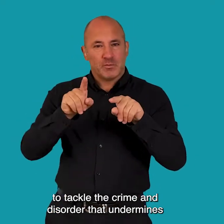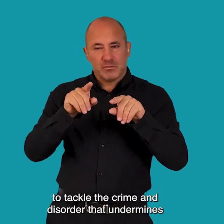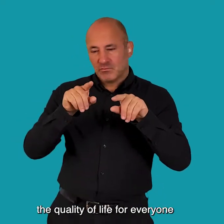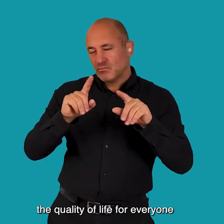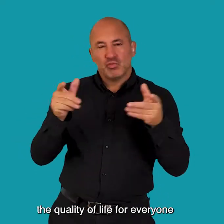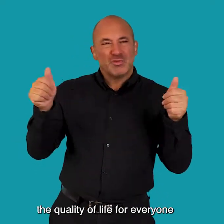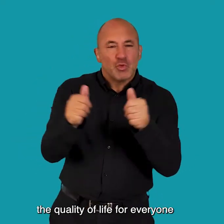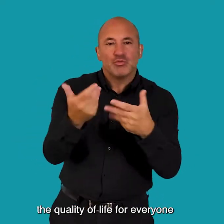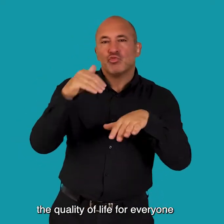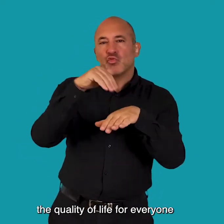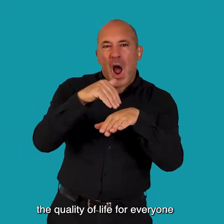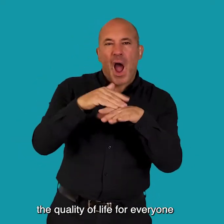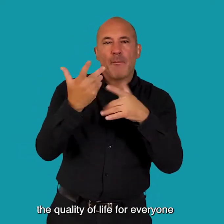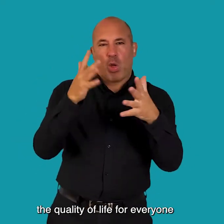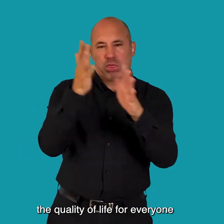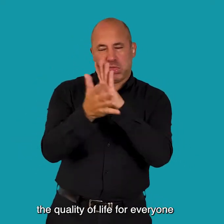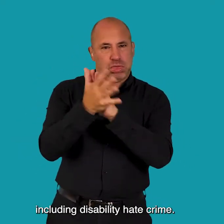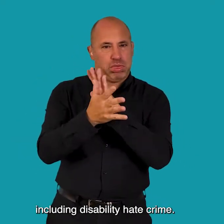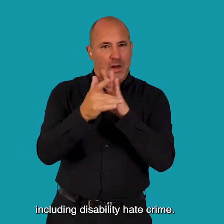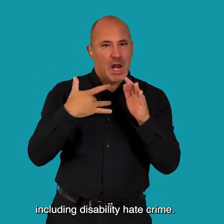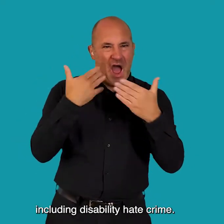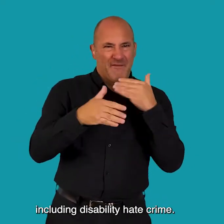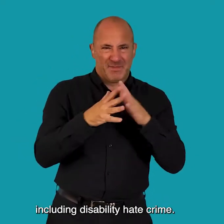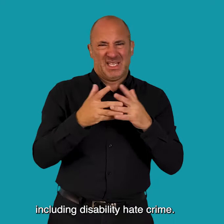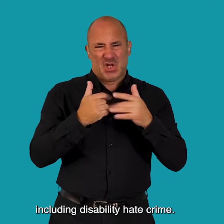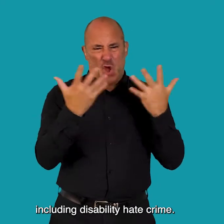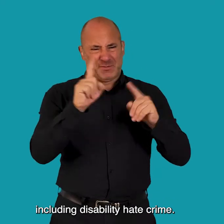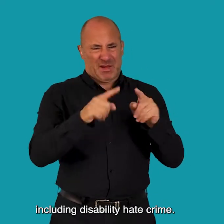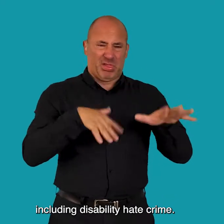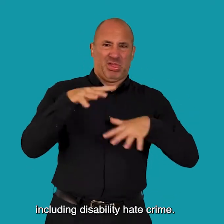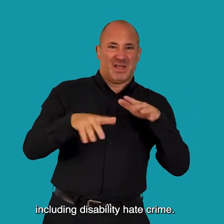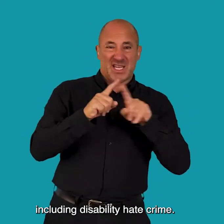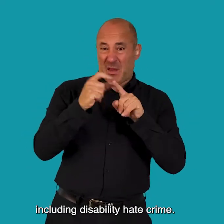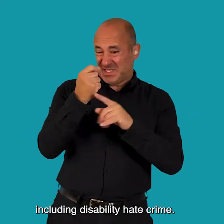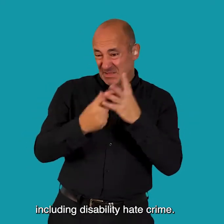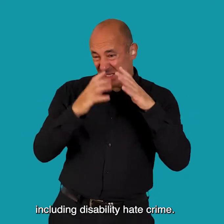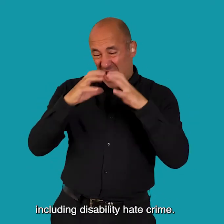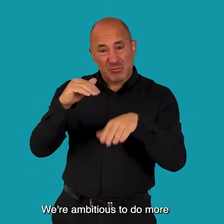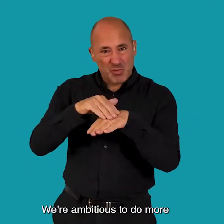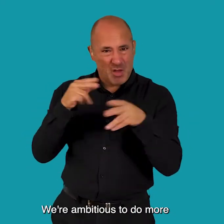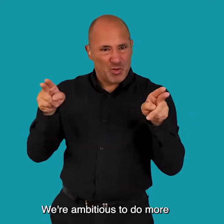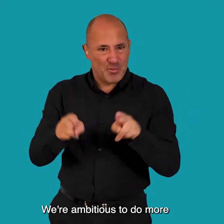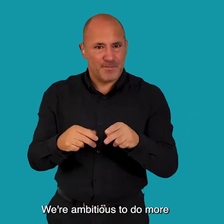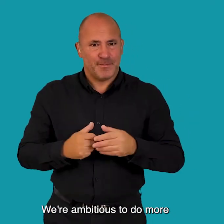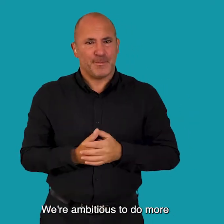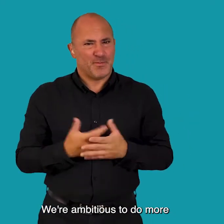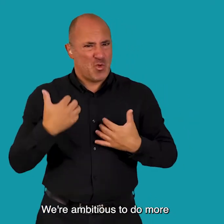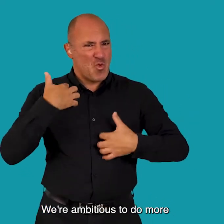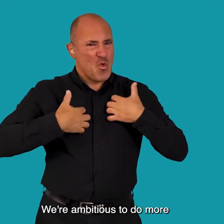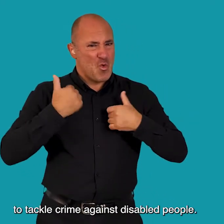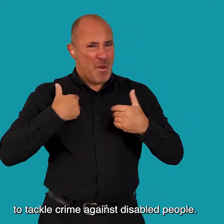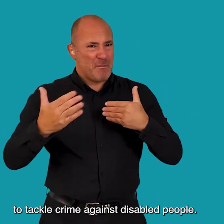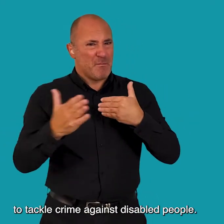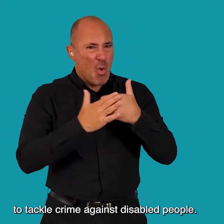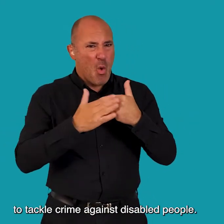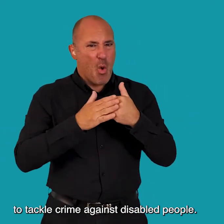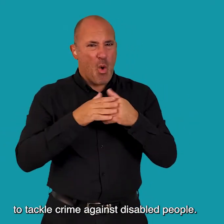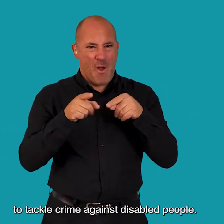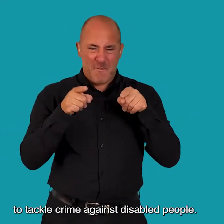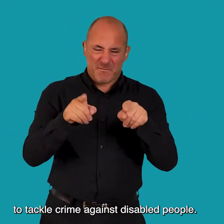the quality of life for everyone, including disability hate crime. We're ambitious to do more to tackle crime against